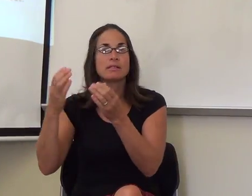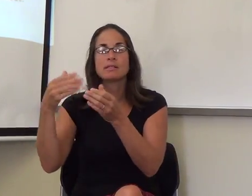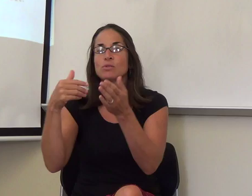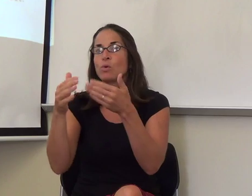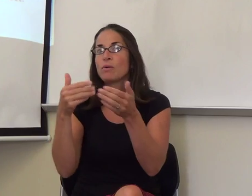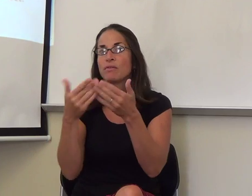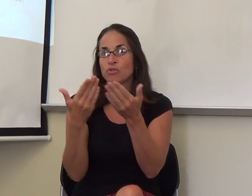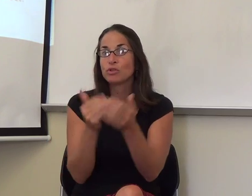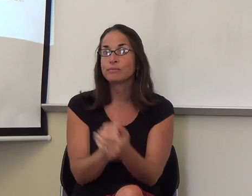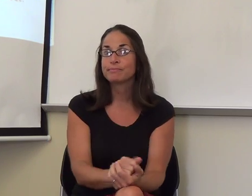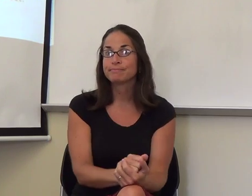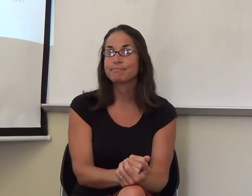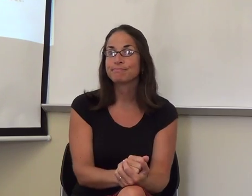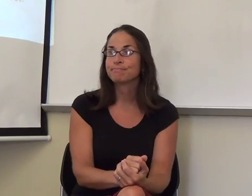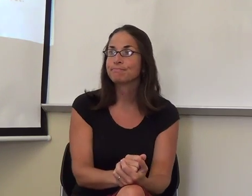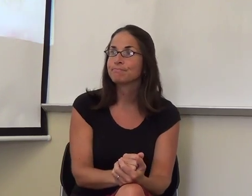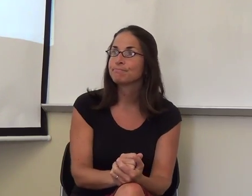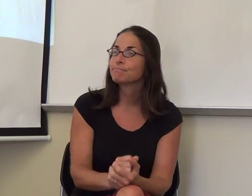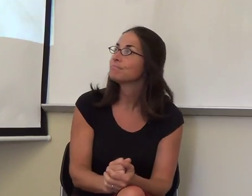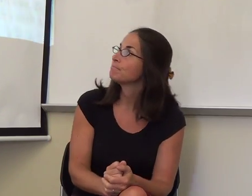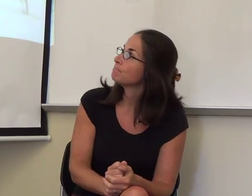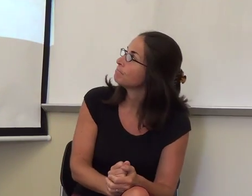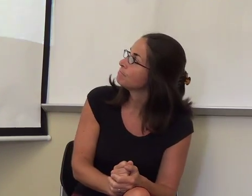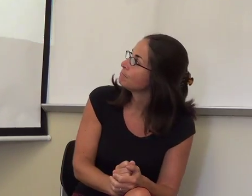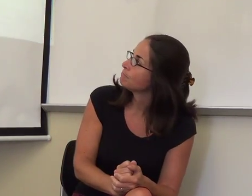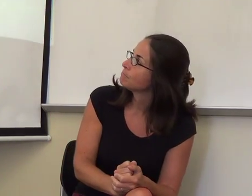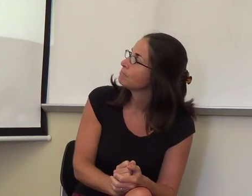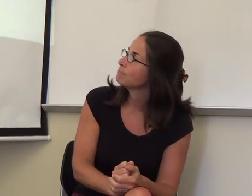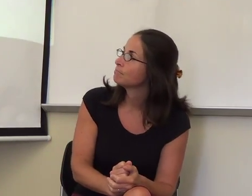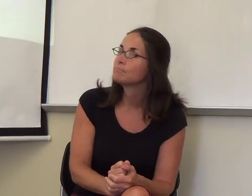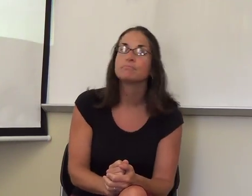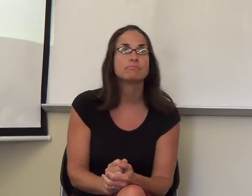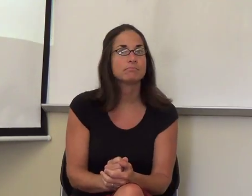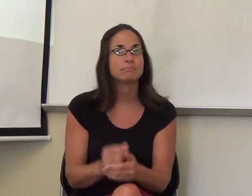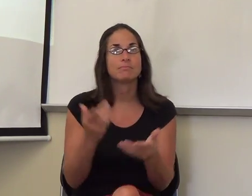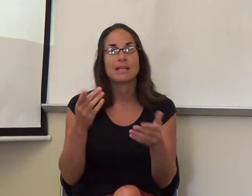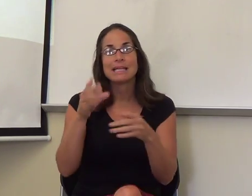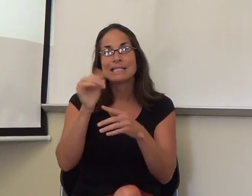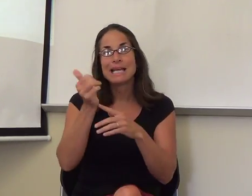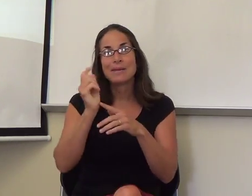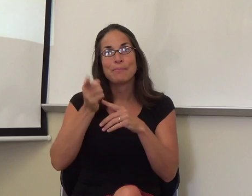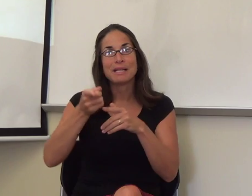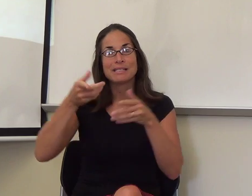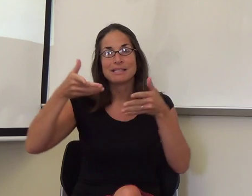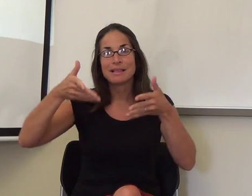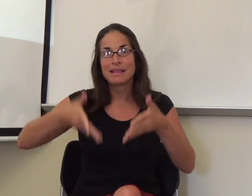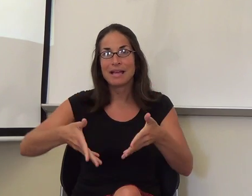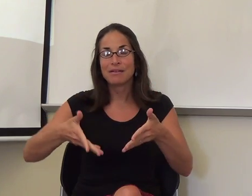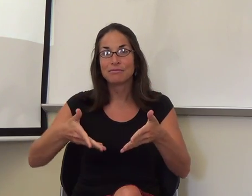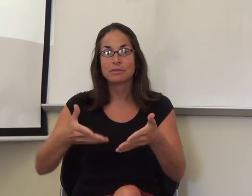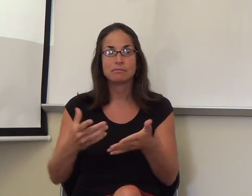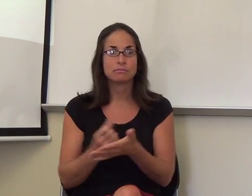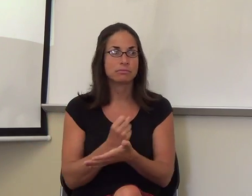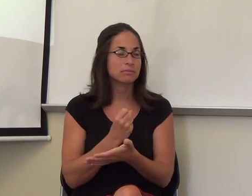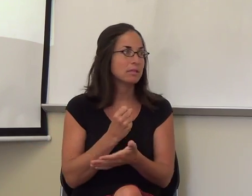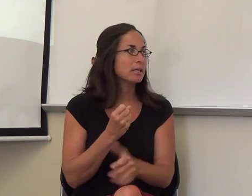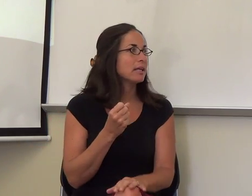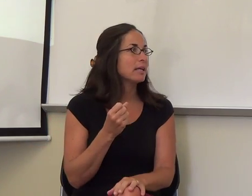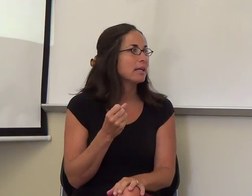right? Okay, now obviously we only have 10 minutes. So here's the thing about the